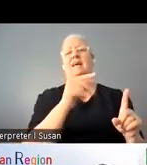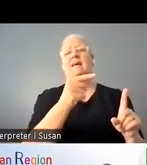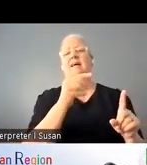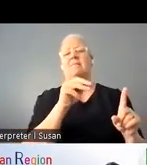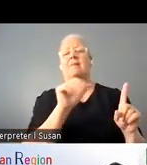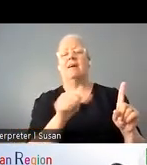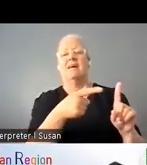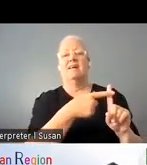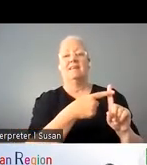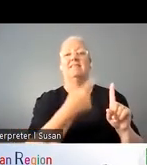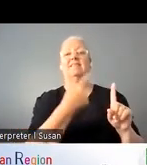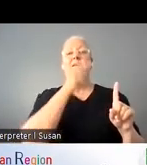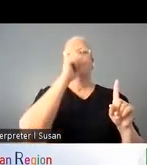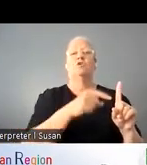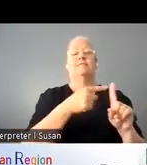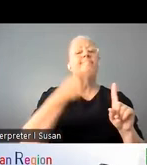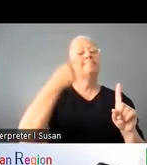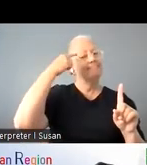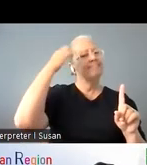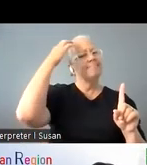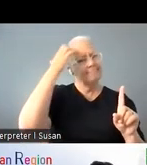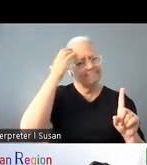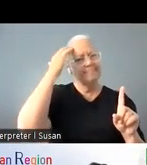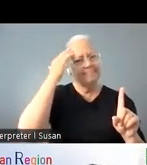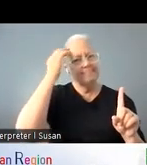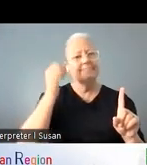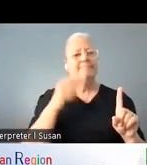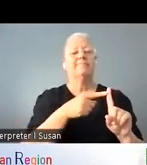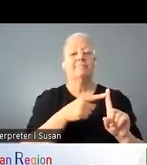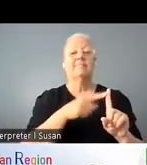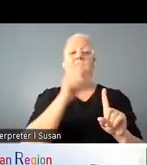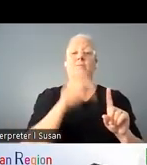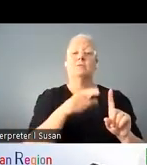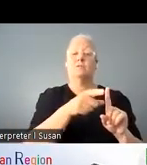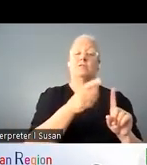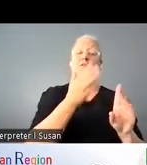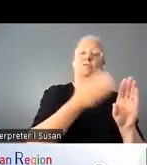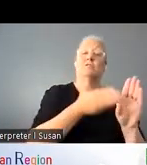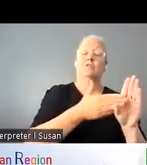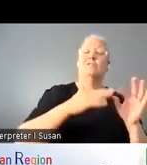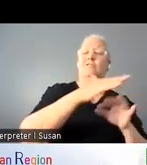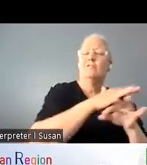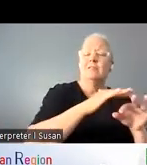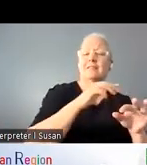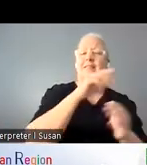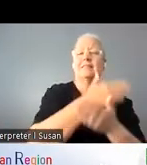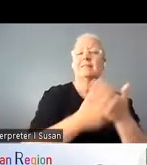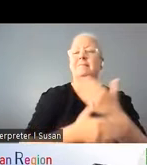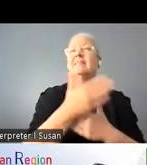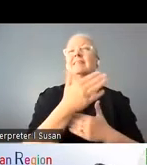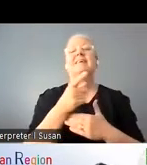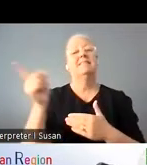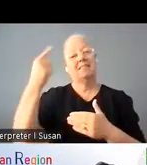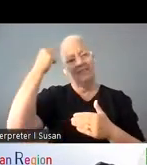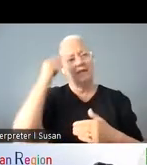who have mental illness. Identity of person with psychosocial disability is often associated with it being dangerous